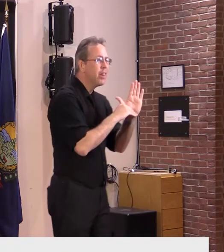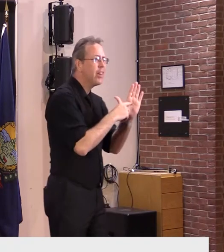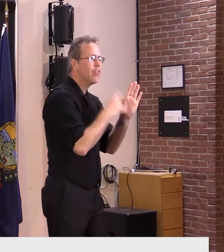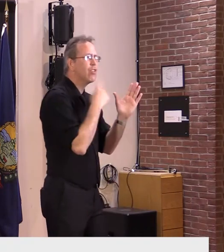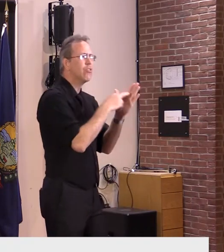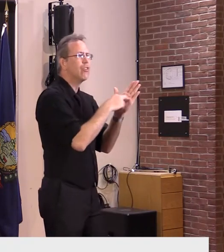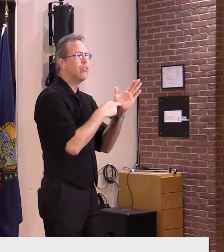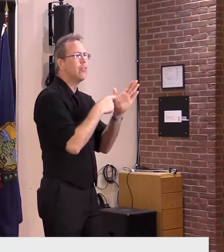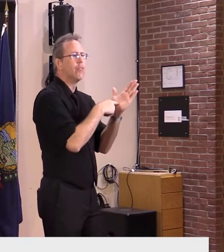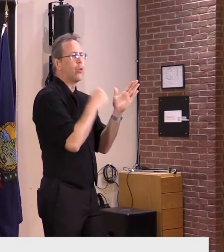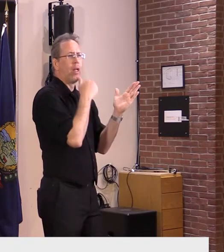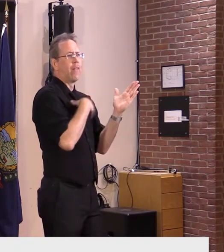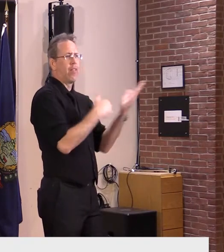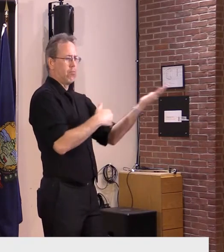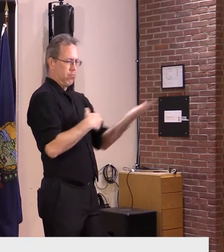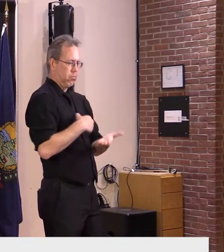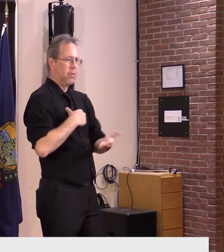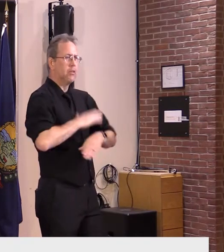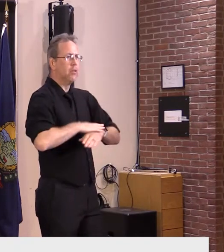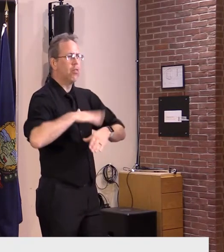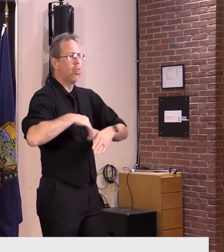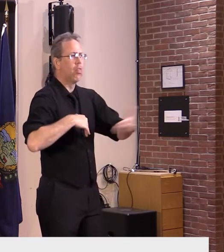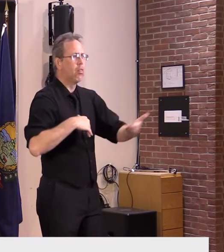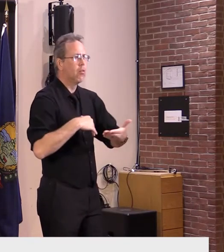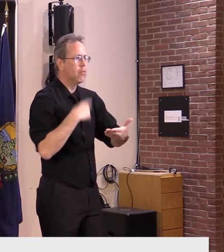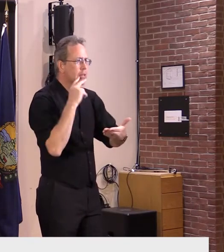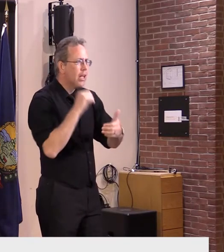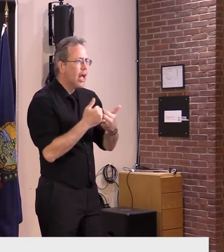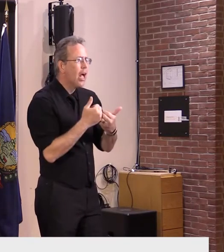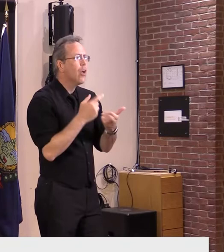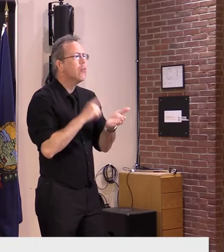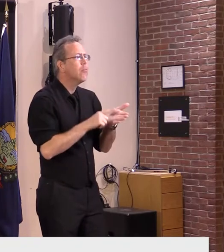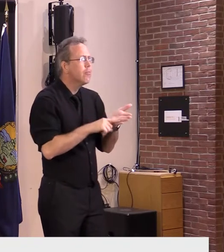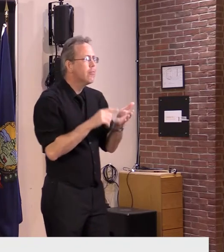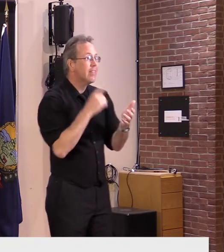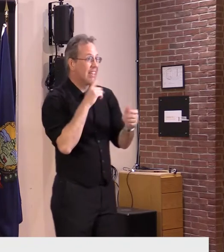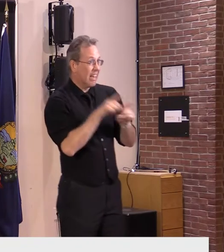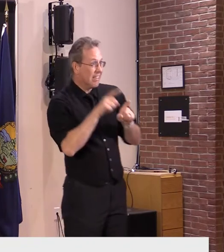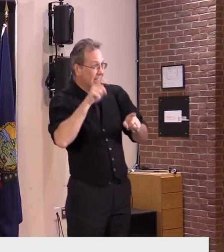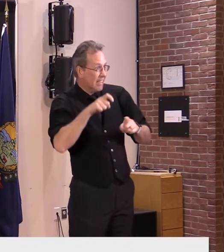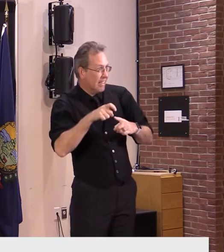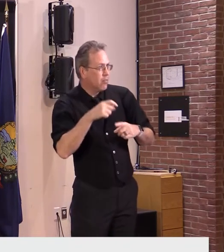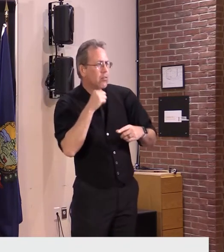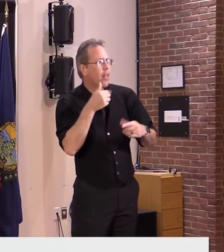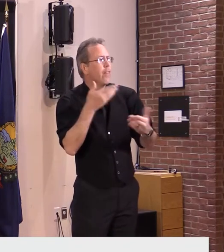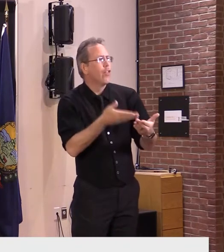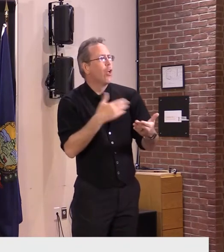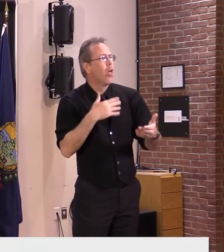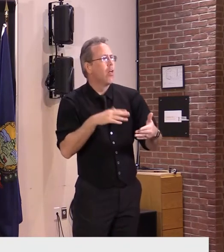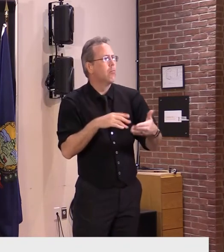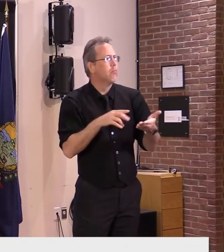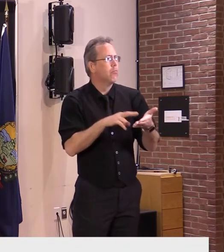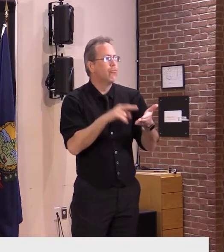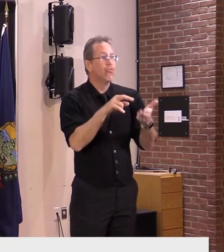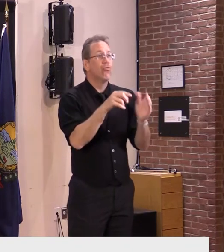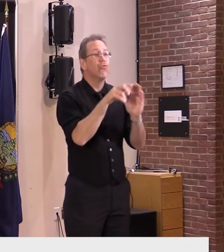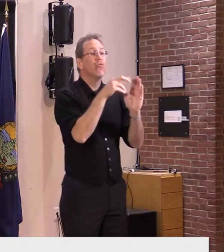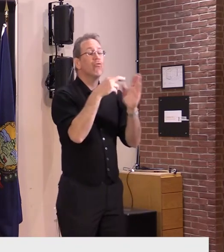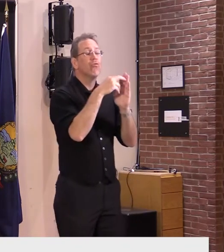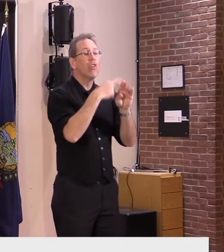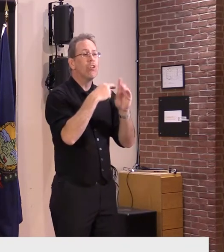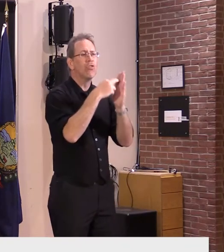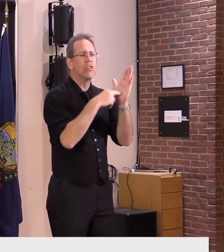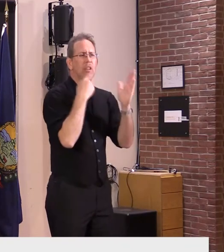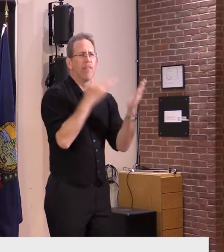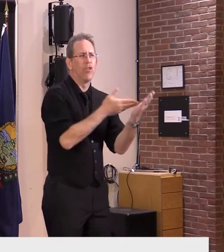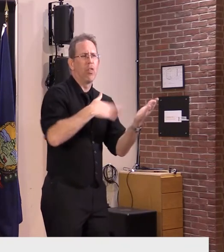fire safety to inspect as needed. So that's not a rental registry. And again, we're talking